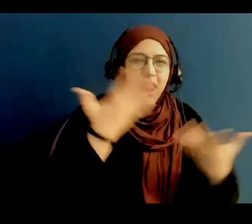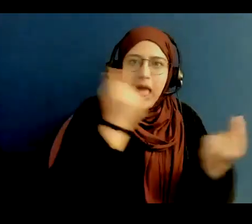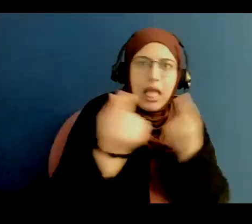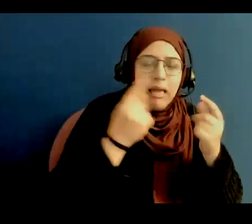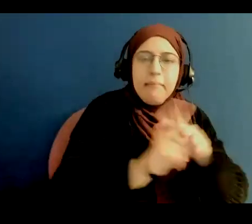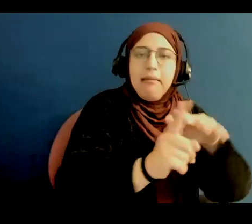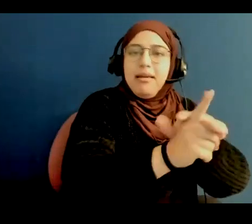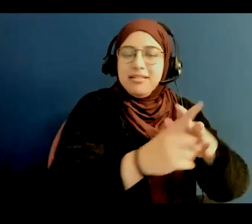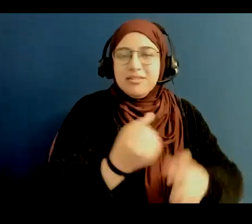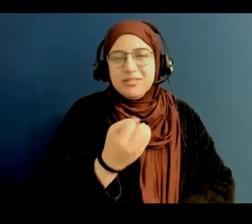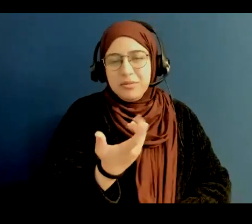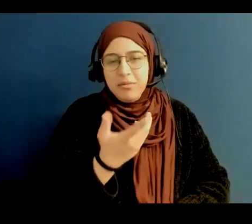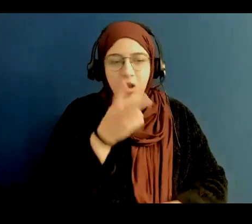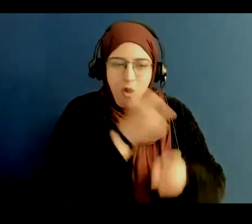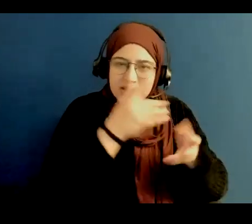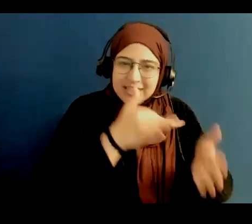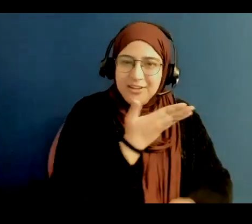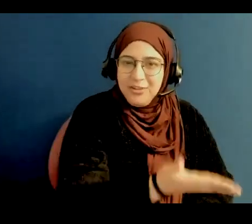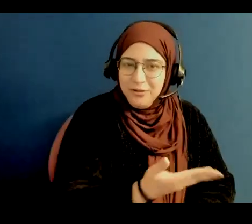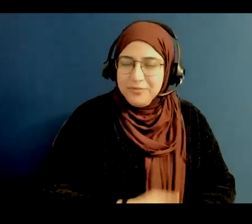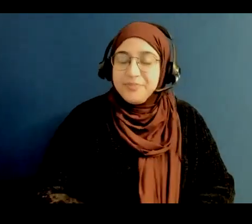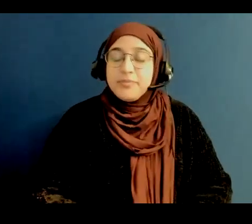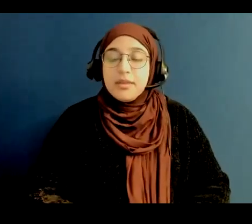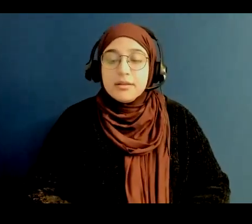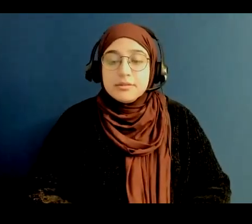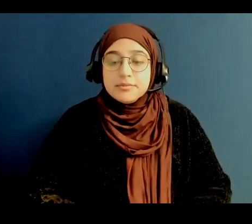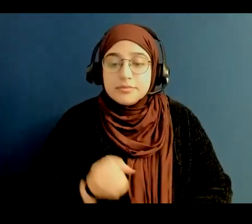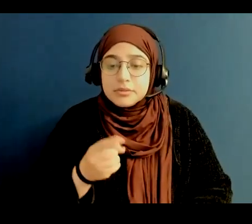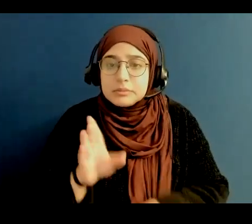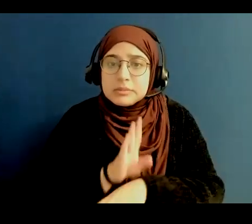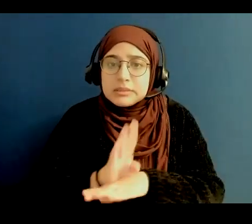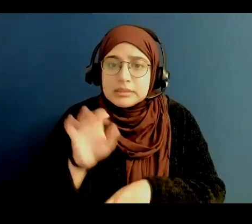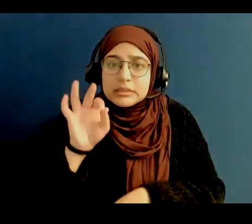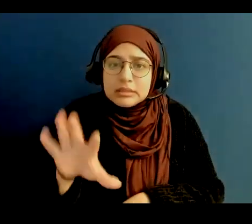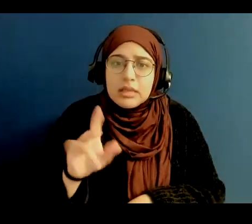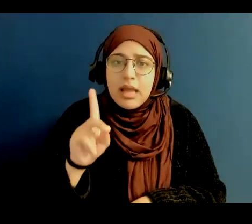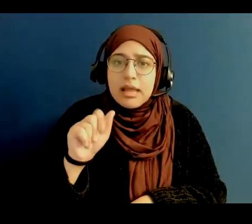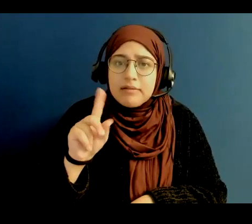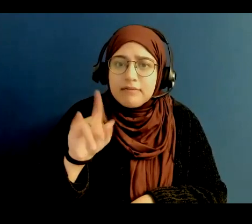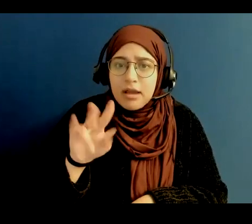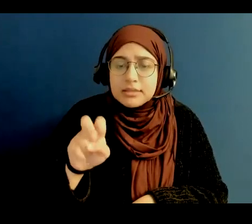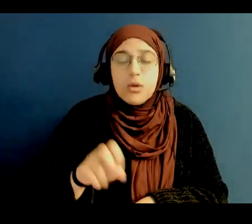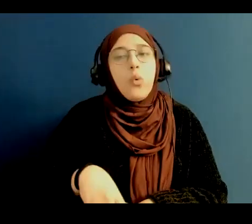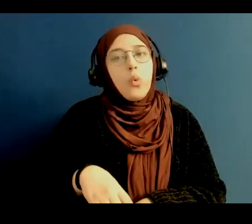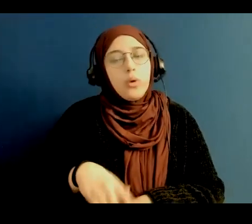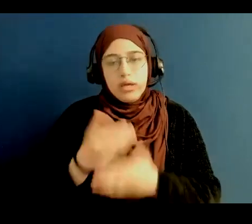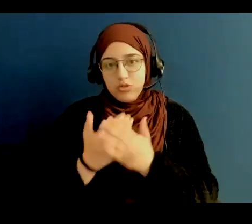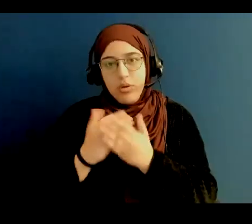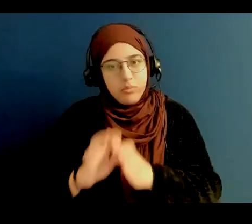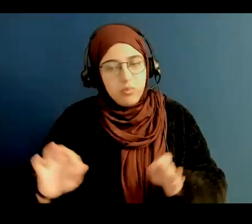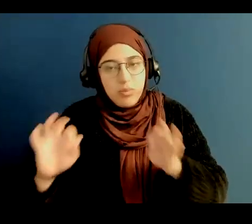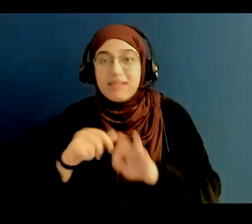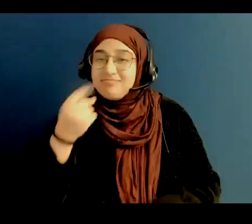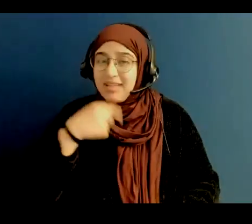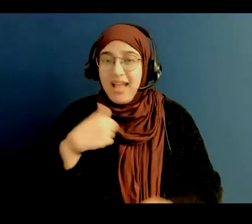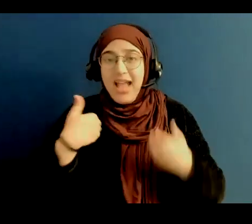Any advice for small business Muslim owners? Again, making dua is very, very important. I have my own business as well, which I